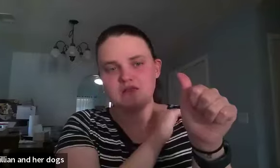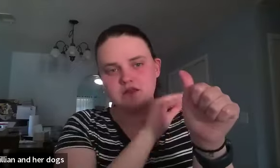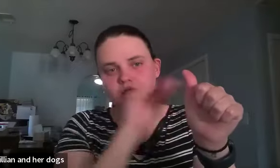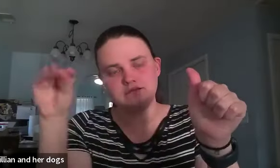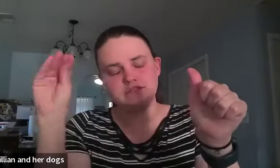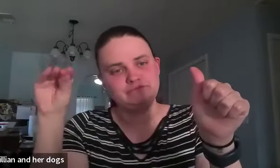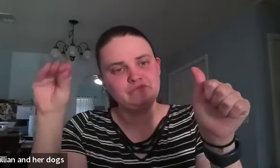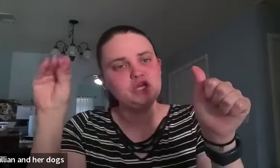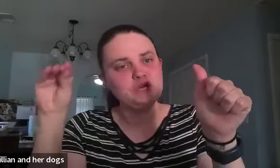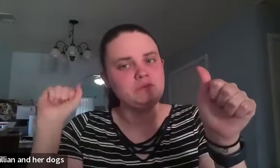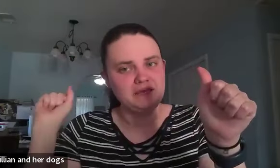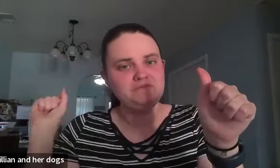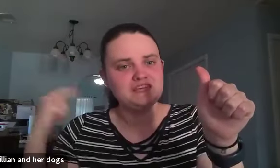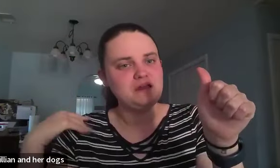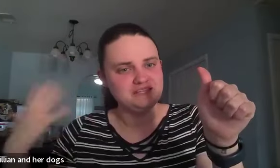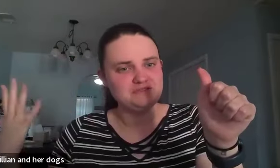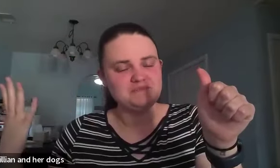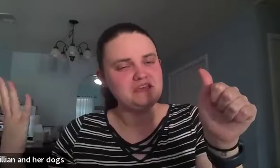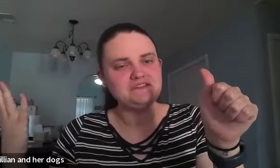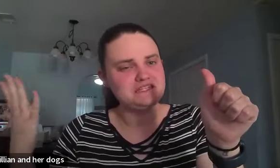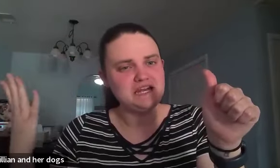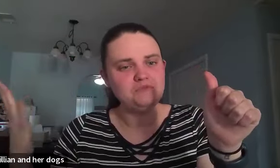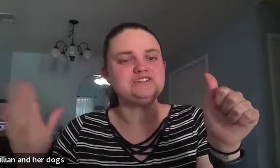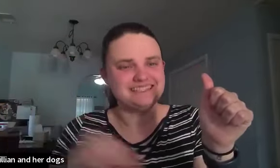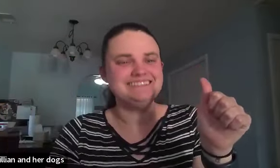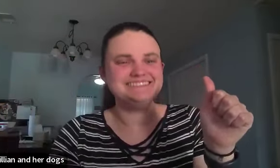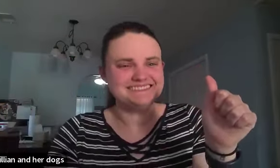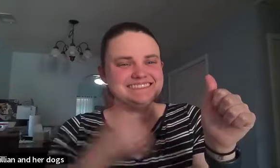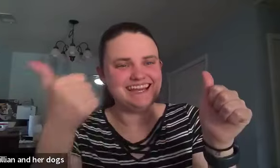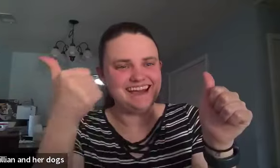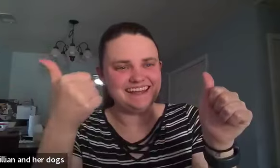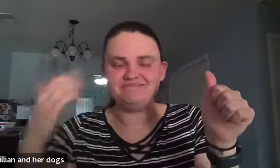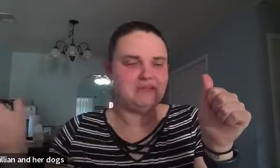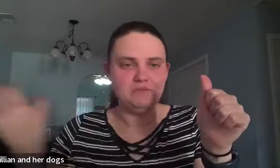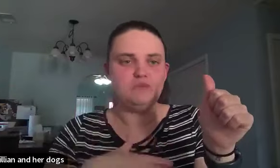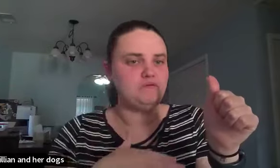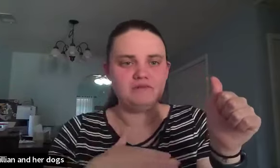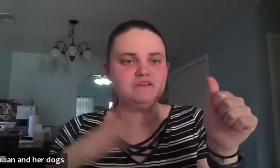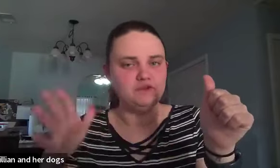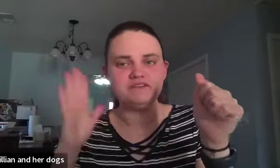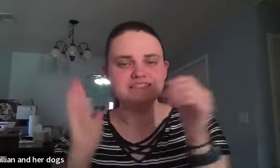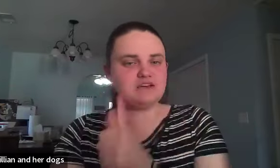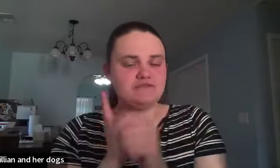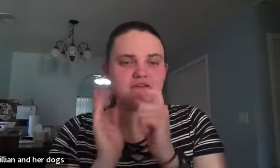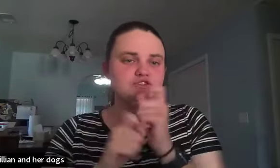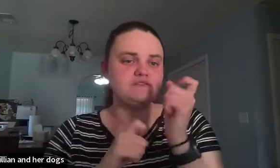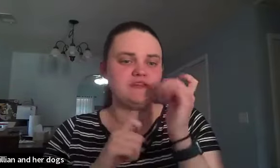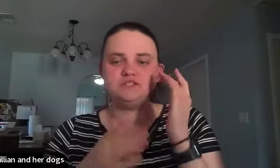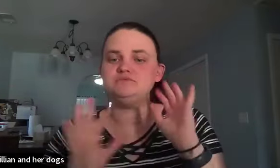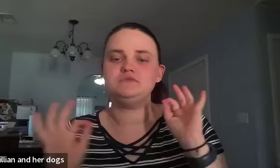smile and nod and just humor me. That's what I do is I'm like, if it doesn't help you, just got it and move on. If you have a skill, have a trick that helps you,